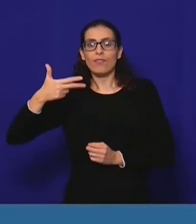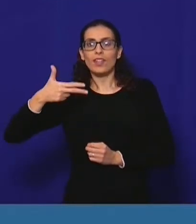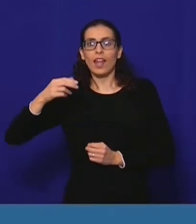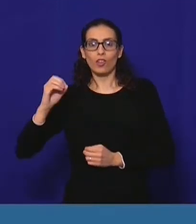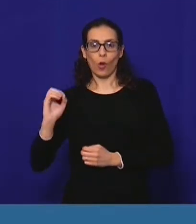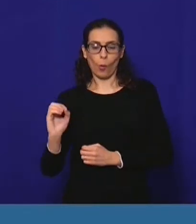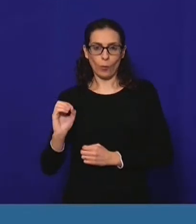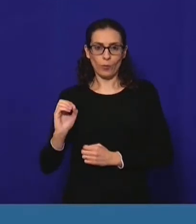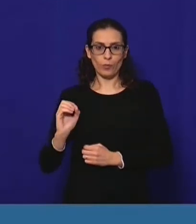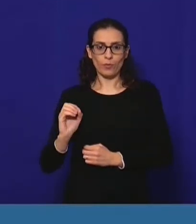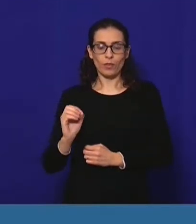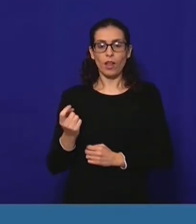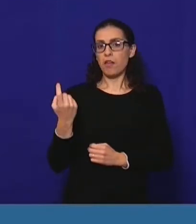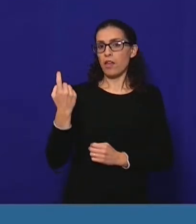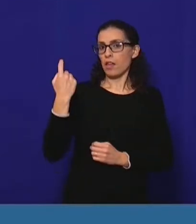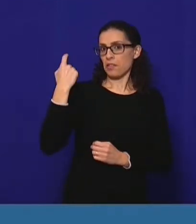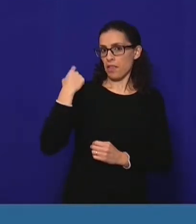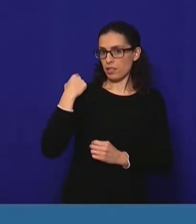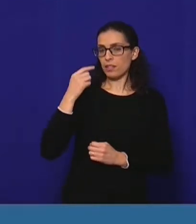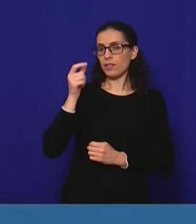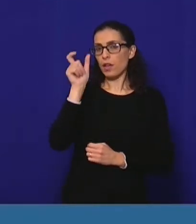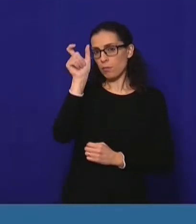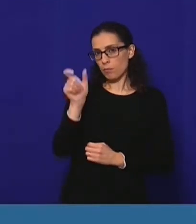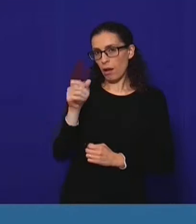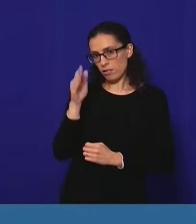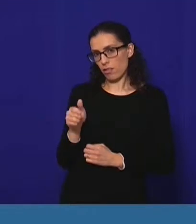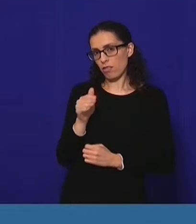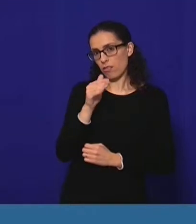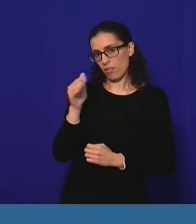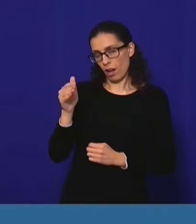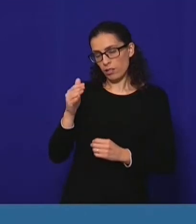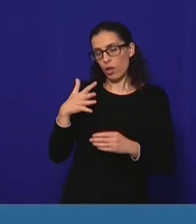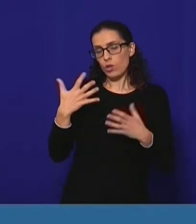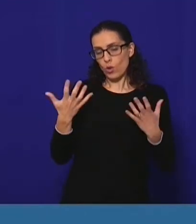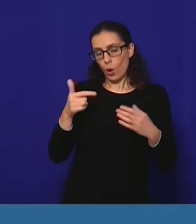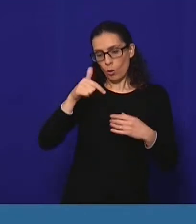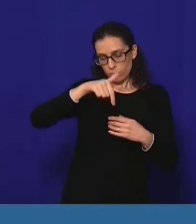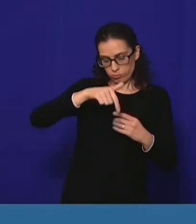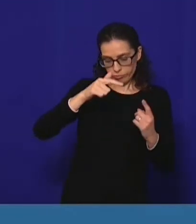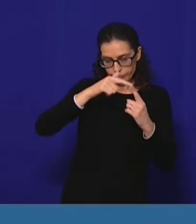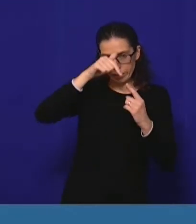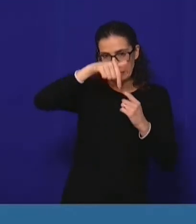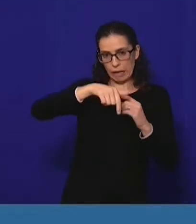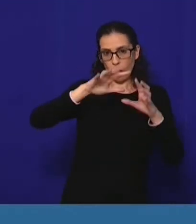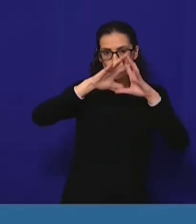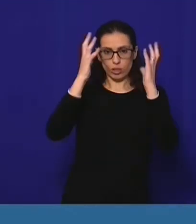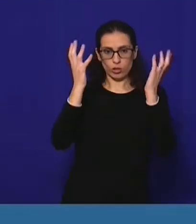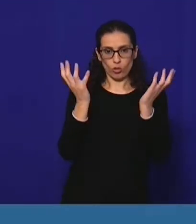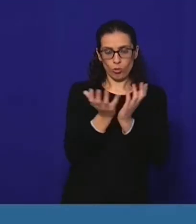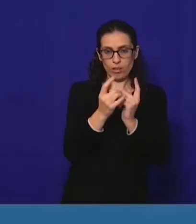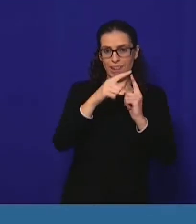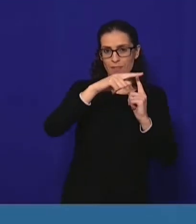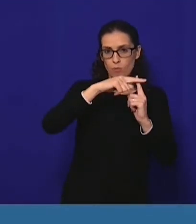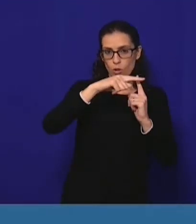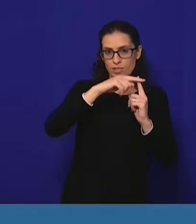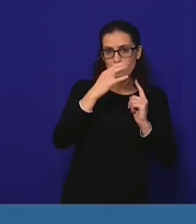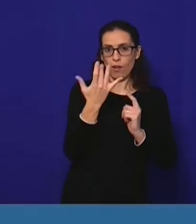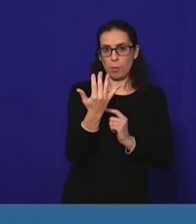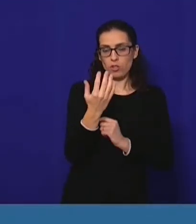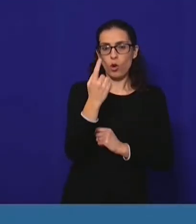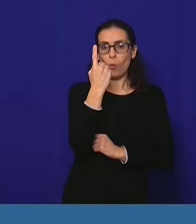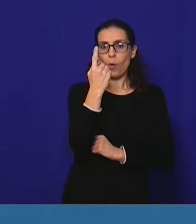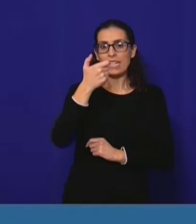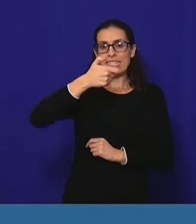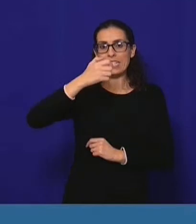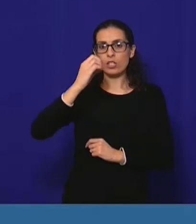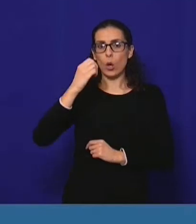9,780. Yesterday we had another death, and so the total number of cases is 1,606. We'd like to